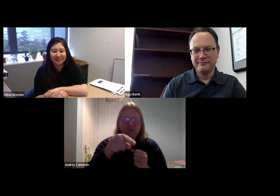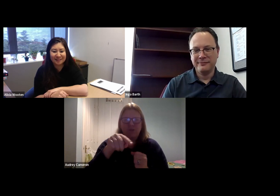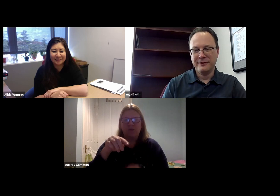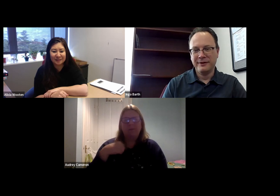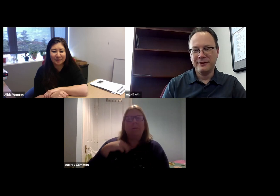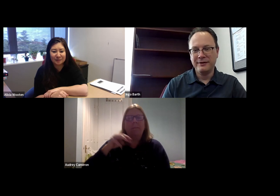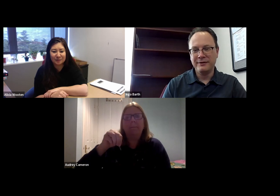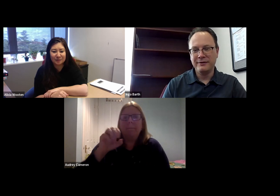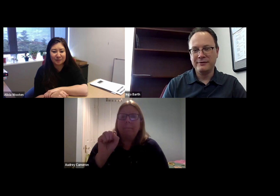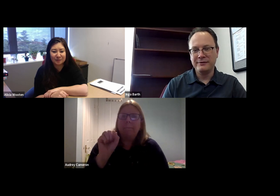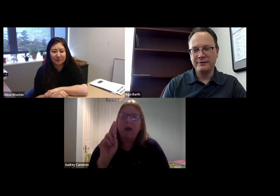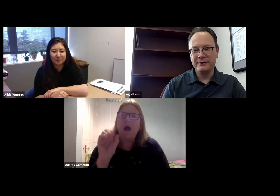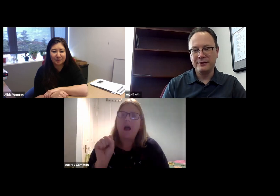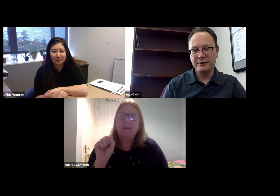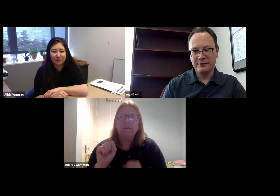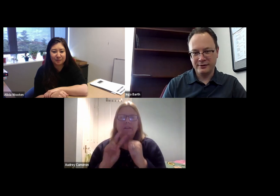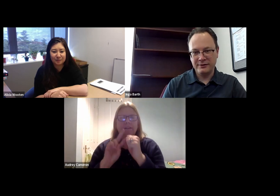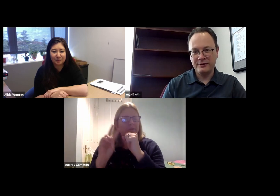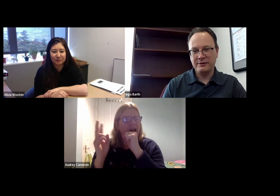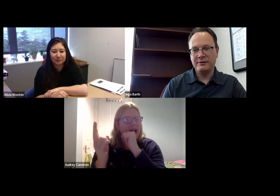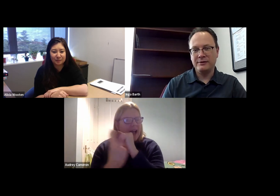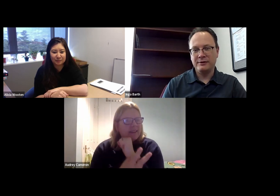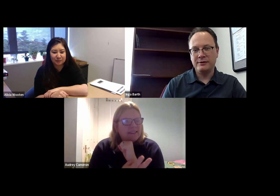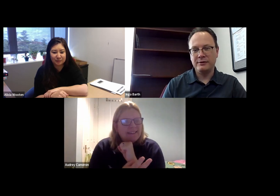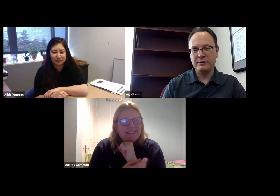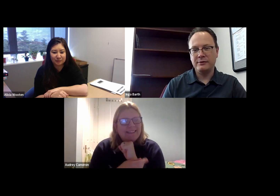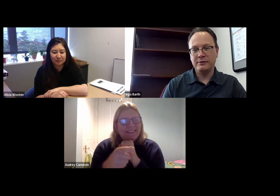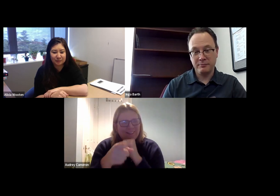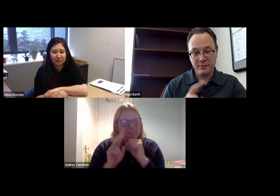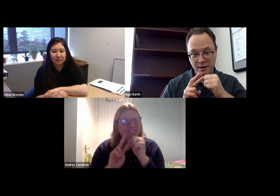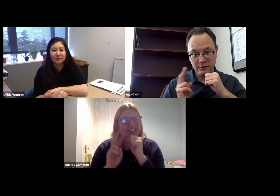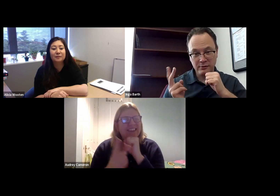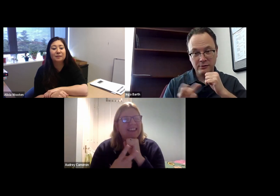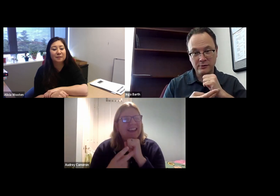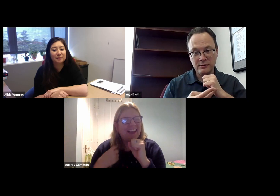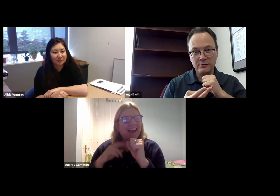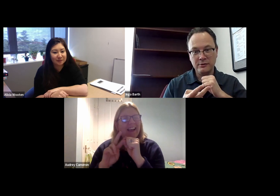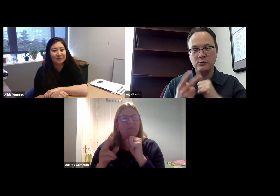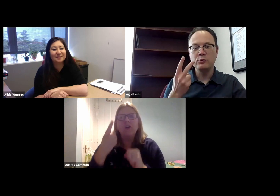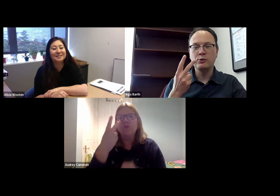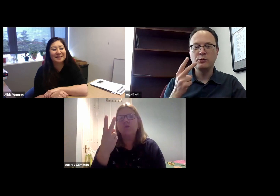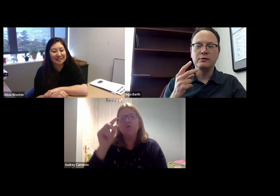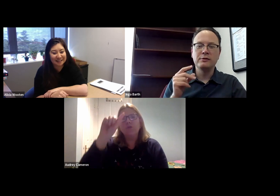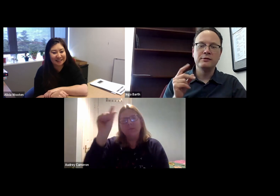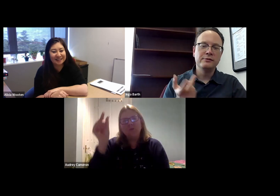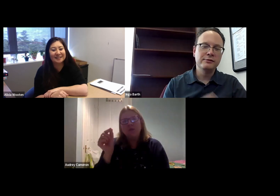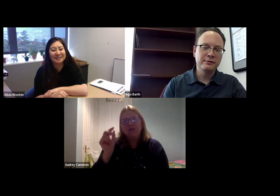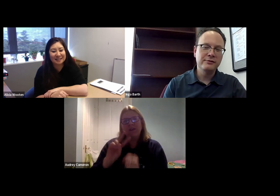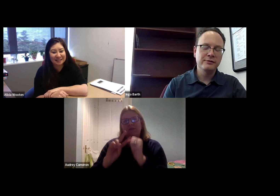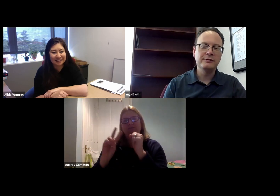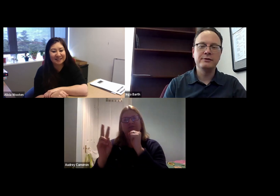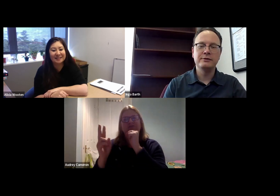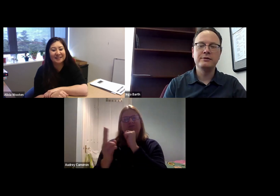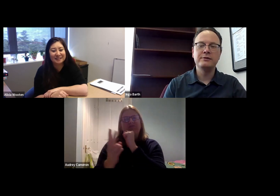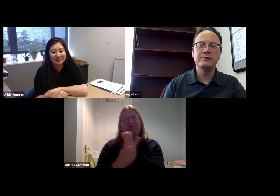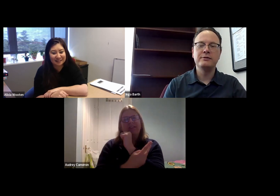Yes, I think that Earth is becoming more and more used now. And for Mars, I've seen this hand shape with the